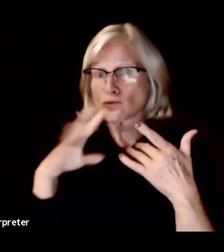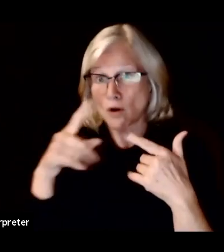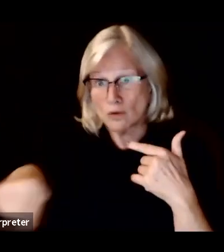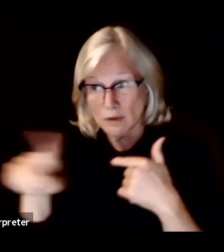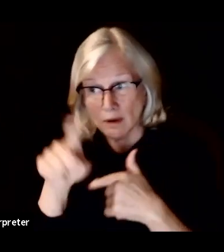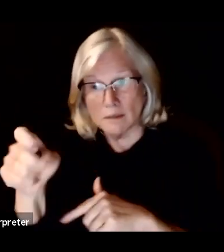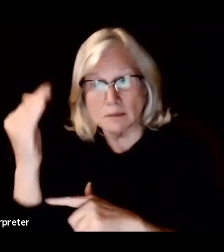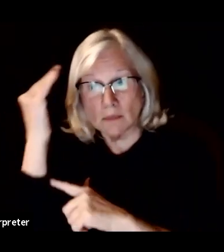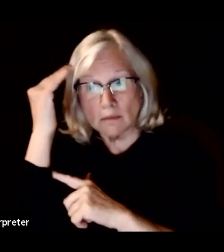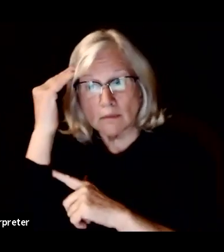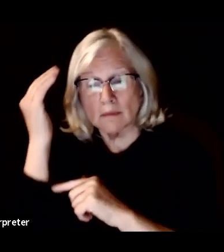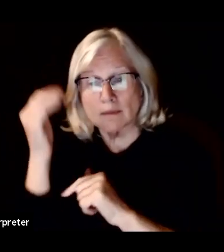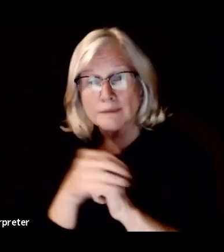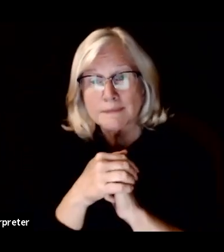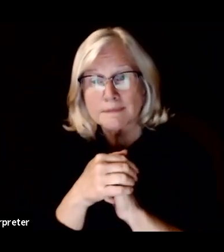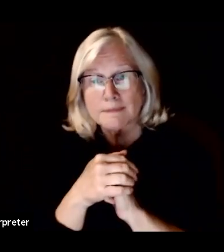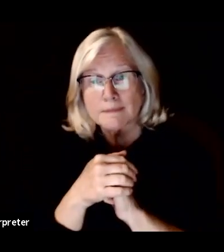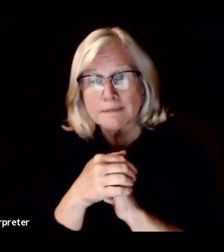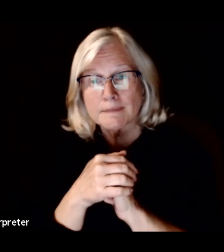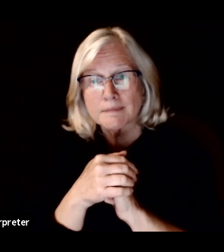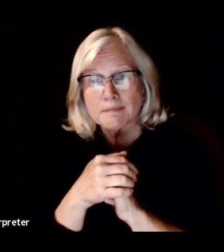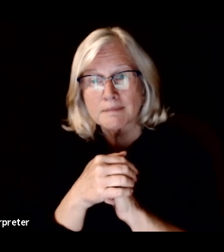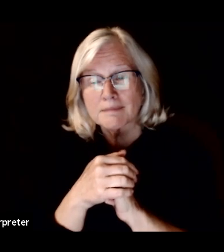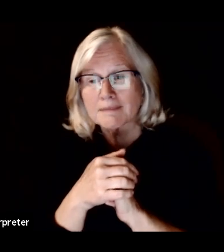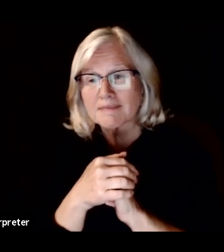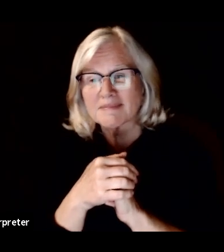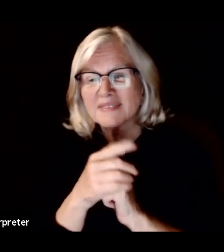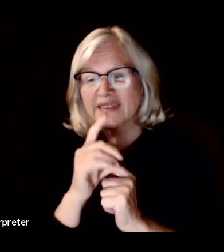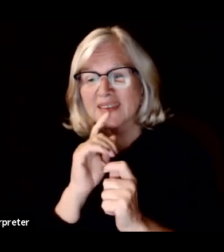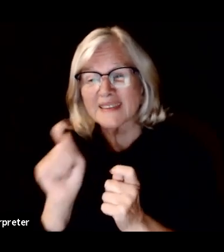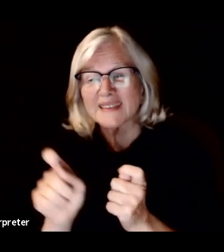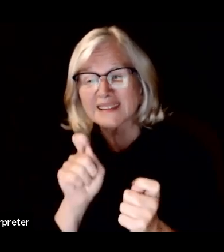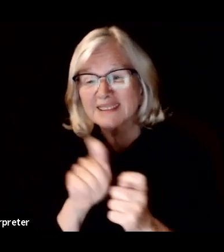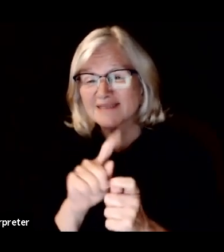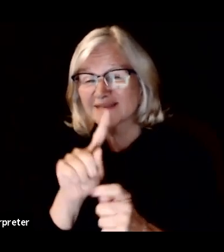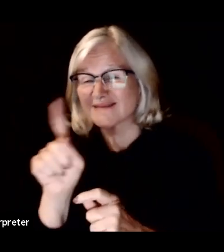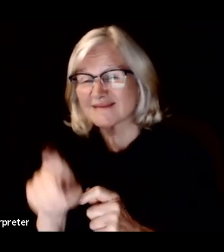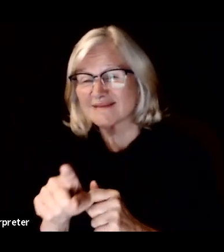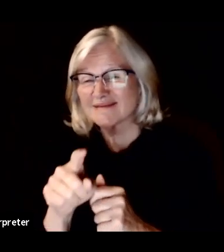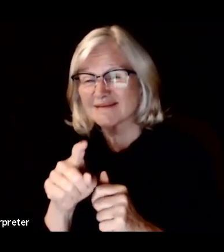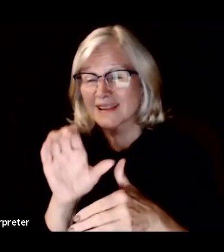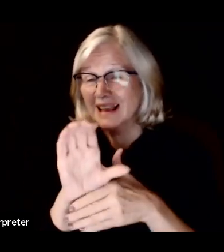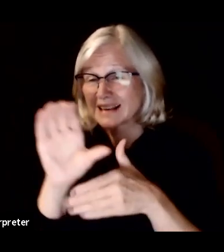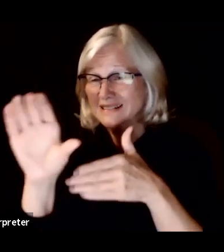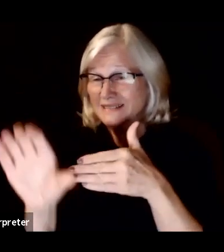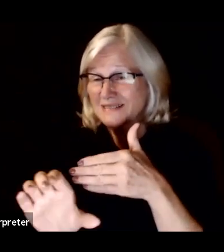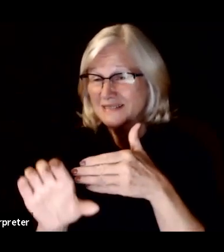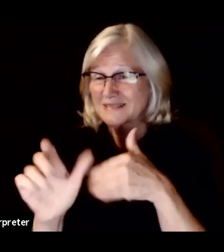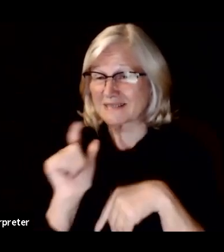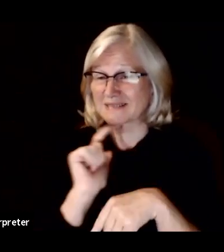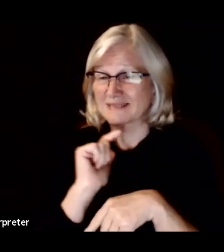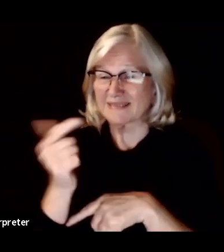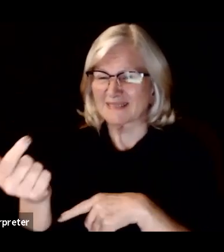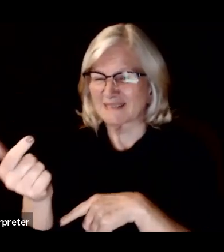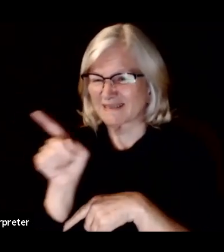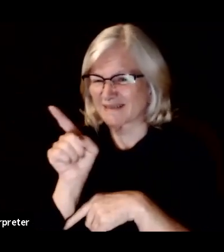And I would need to defer any questions on enforcement actions to other authorities.